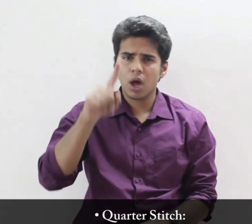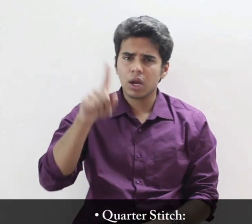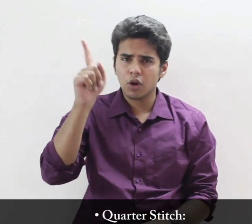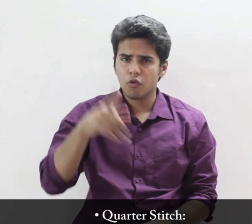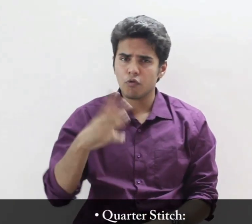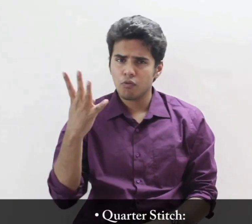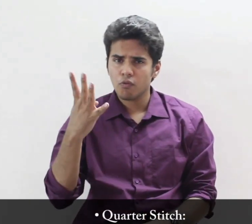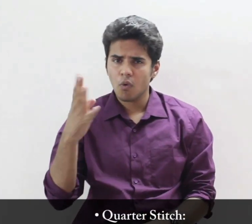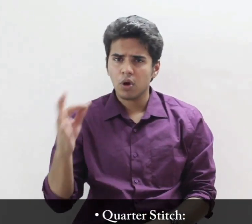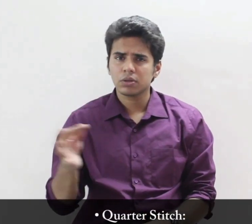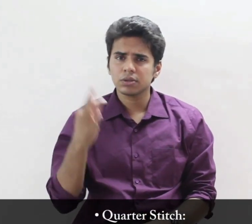Quarter stitch.